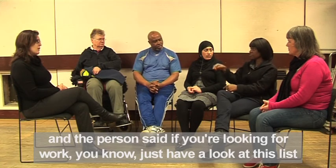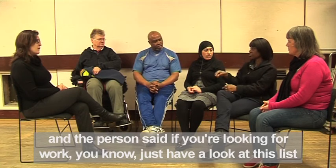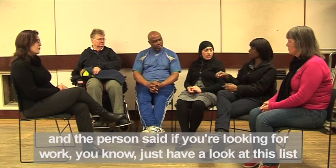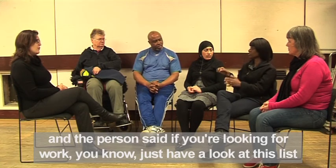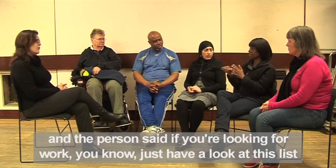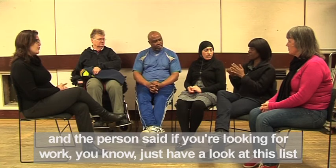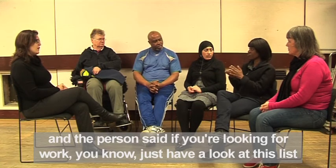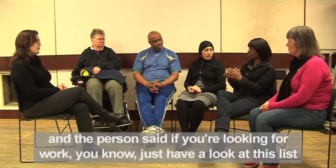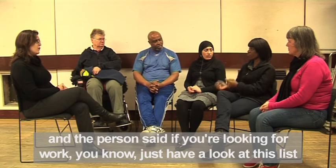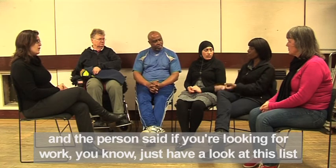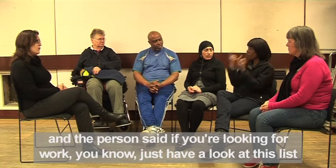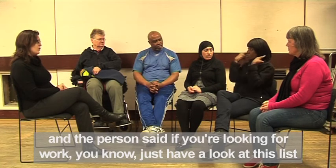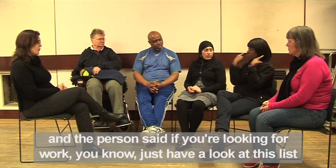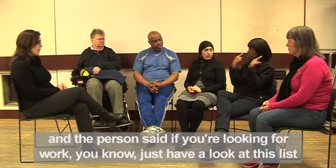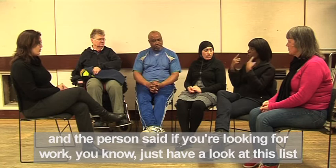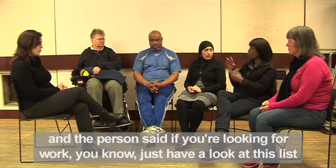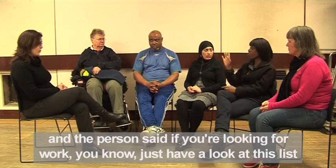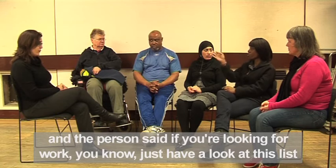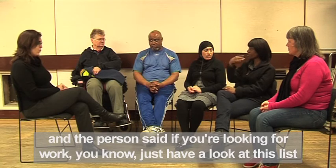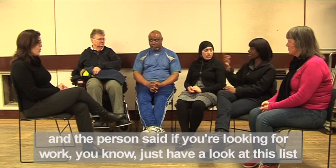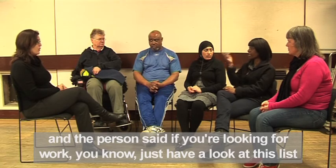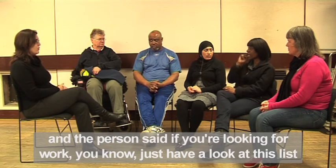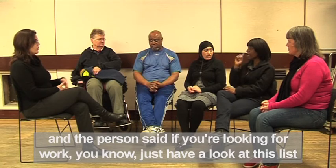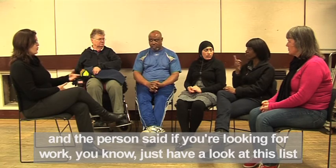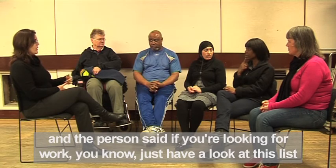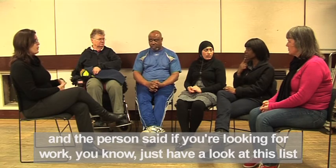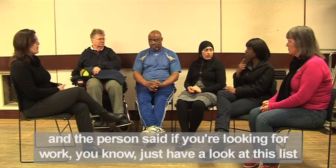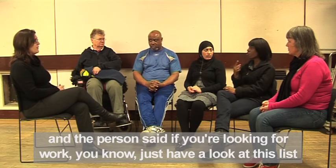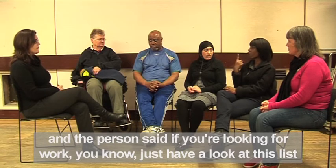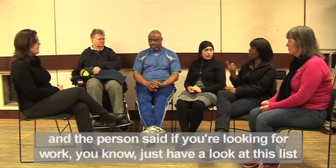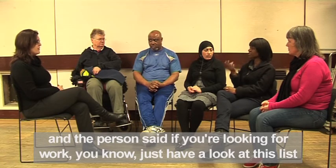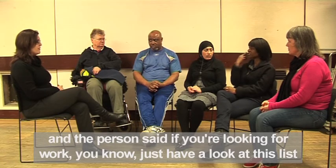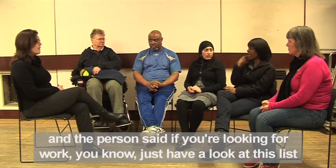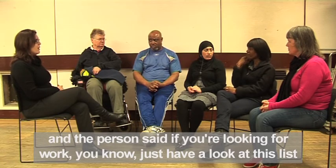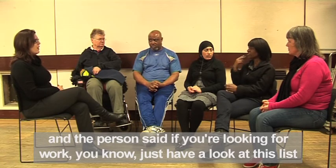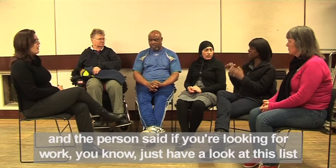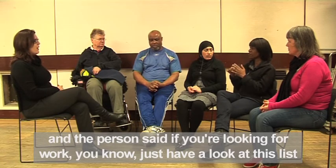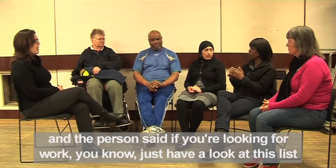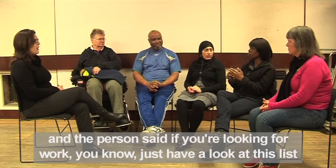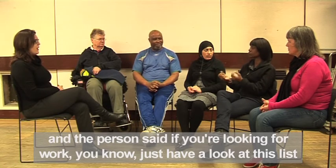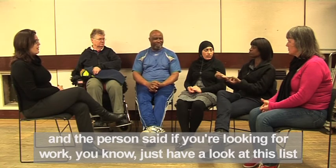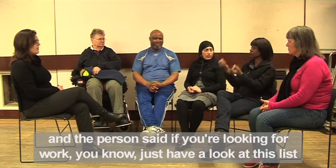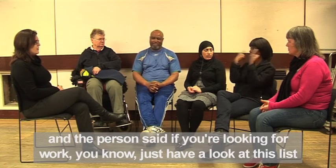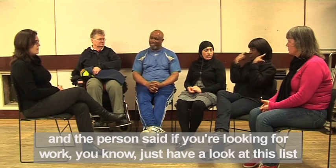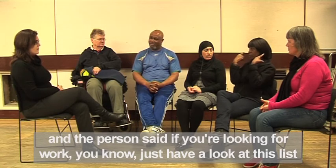And the person said, if you're looking for work, just have a look at this list. And